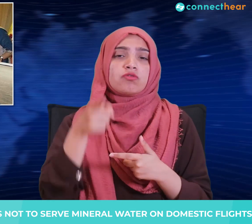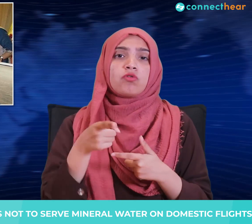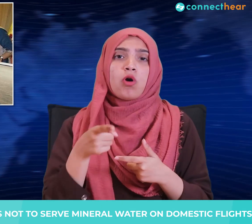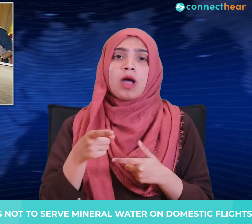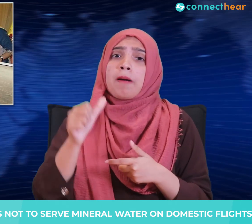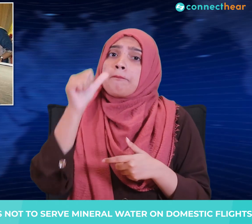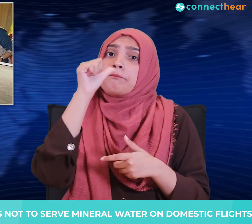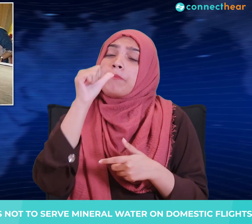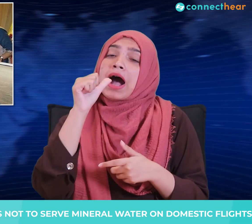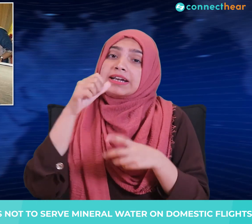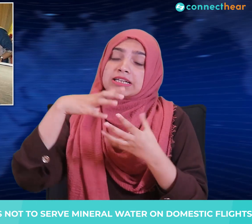flights.